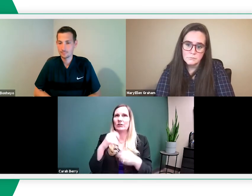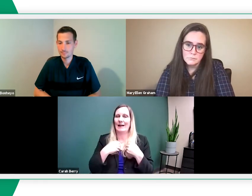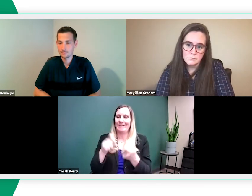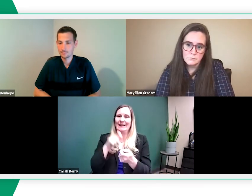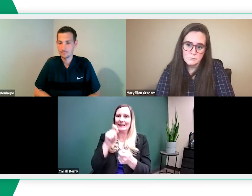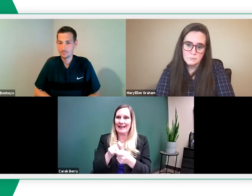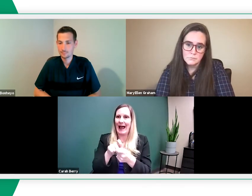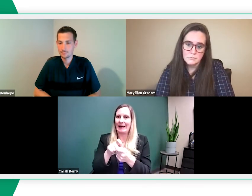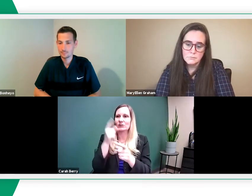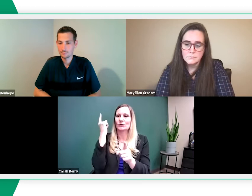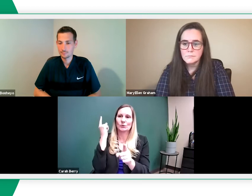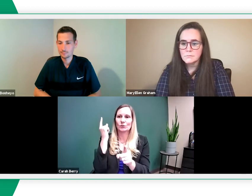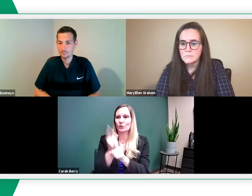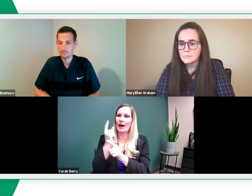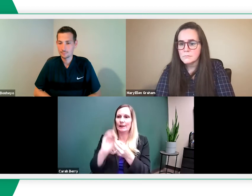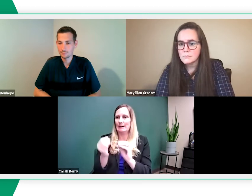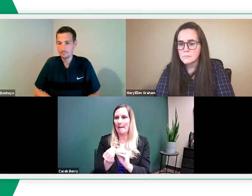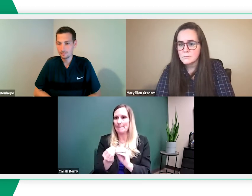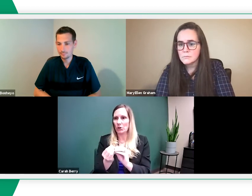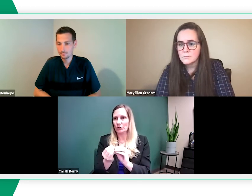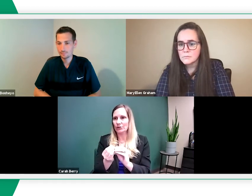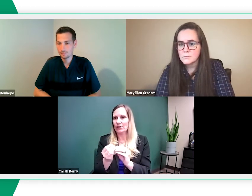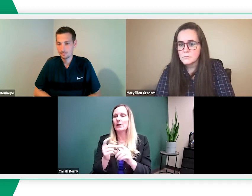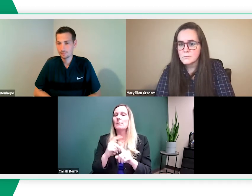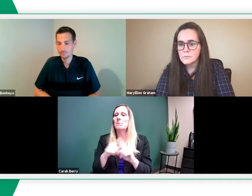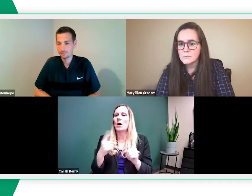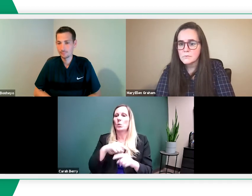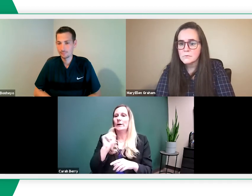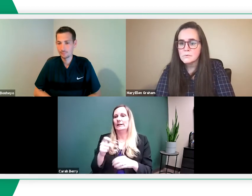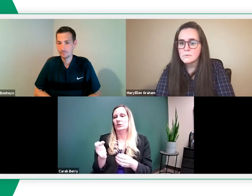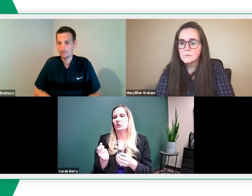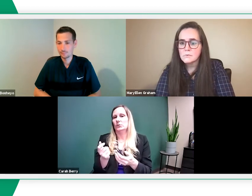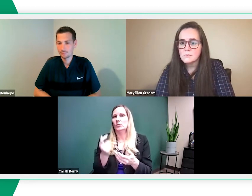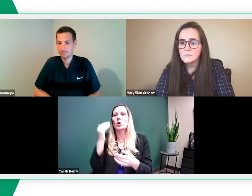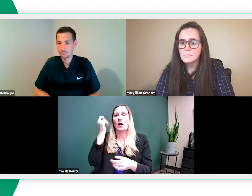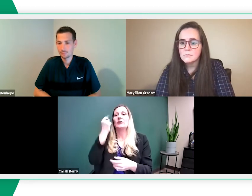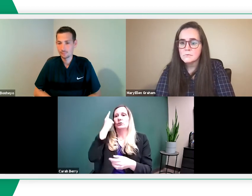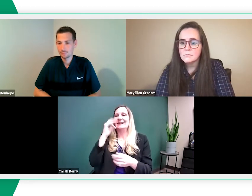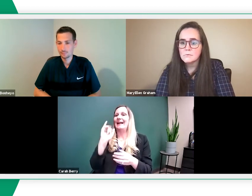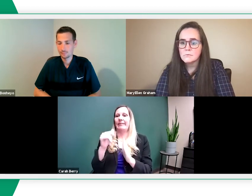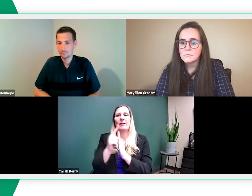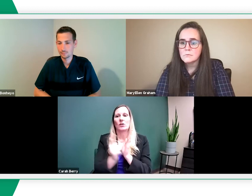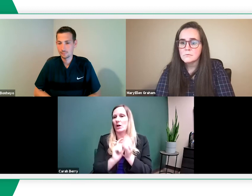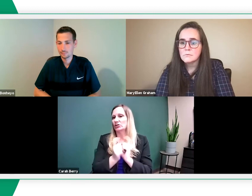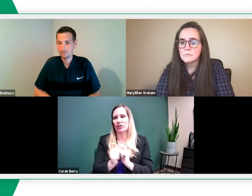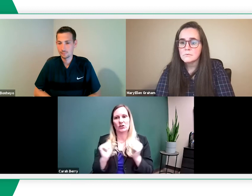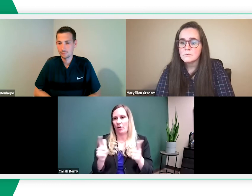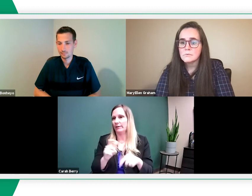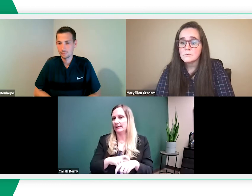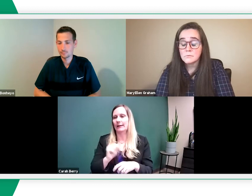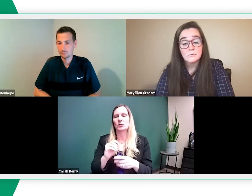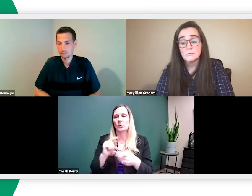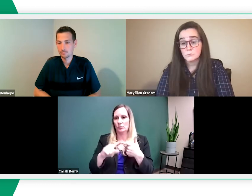So kids don't have to have an exact right number, but we do need to